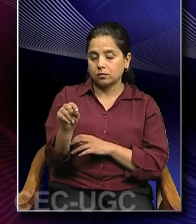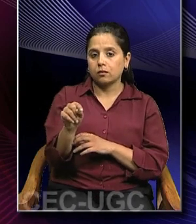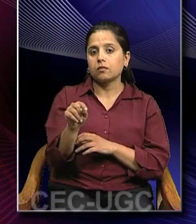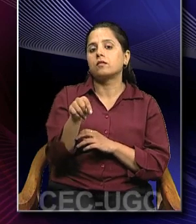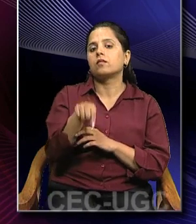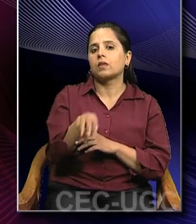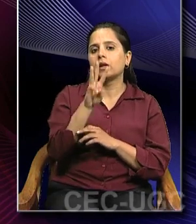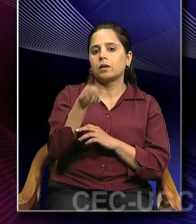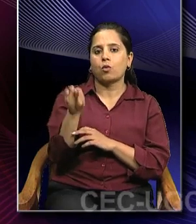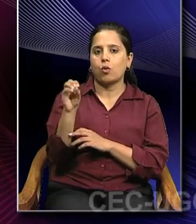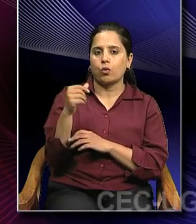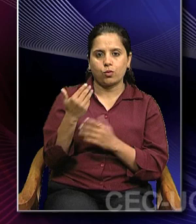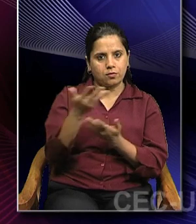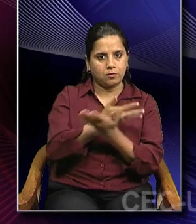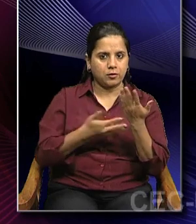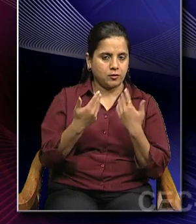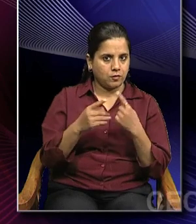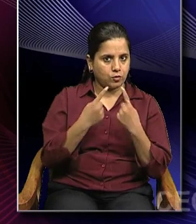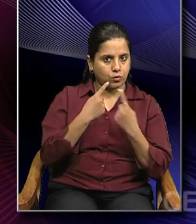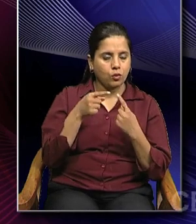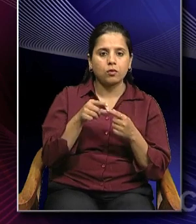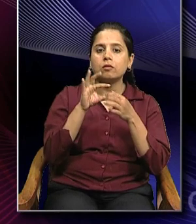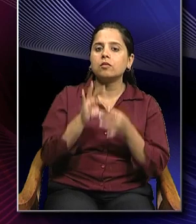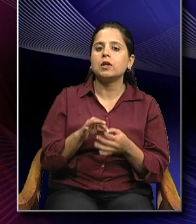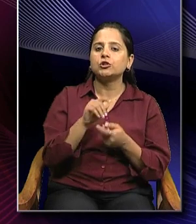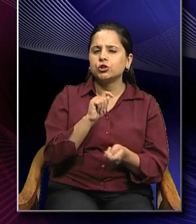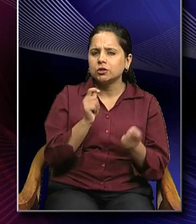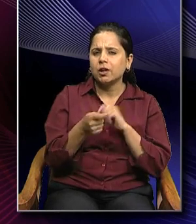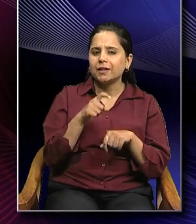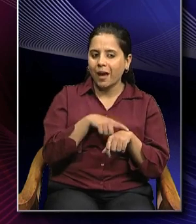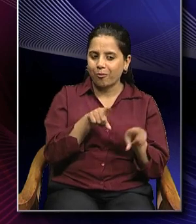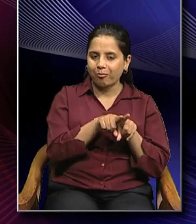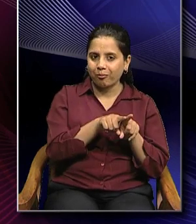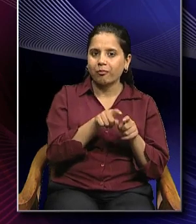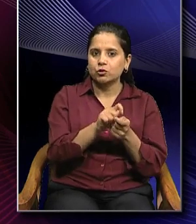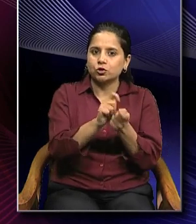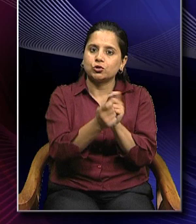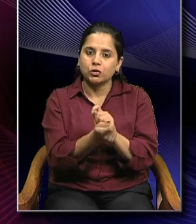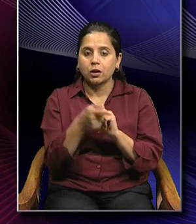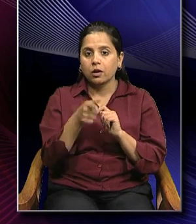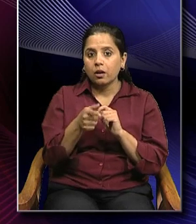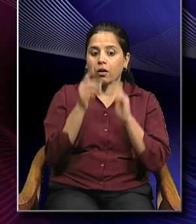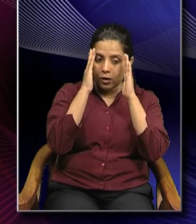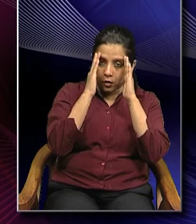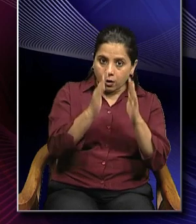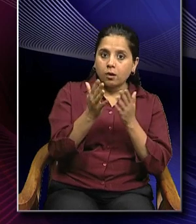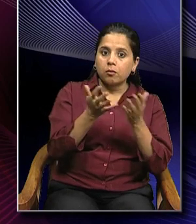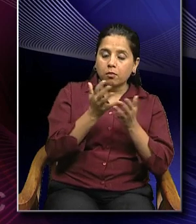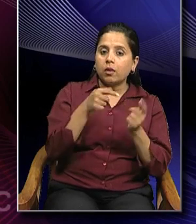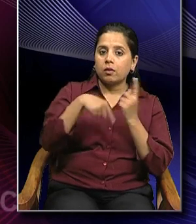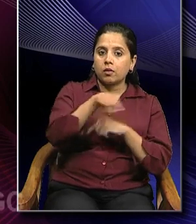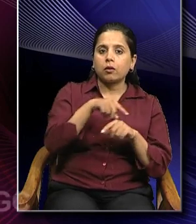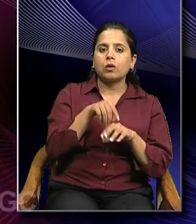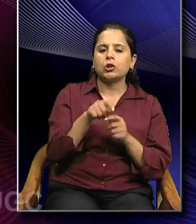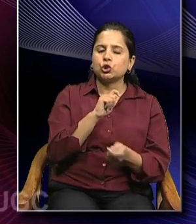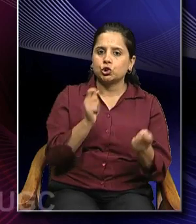marketing 3.0 we had discussed, and the way it is changing with the time. So, the concentration of marketing has